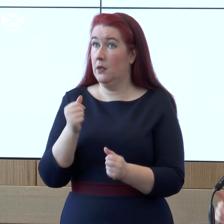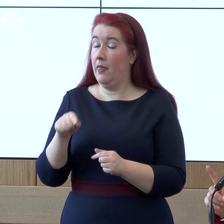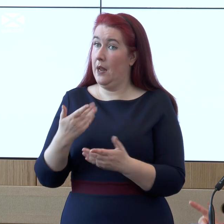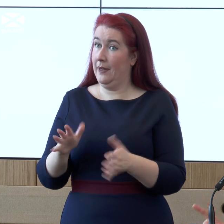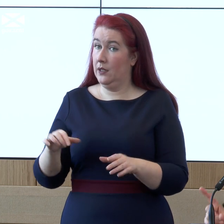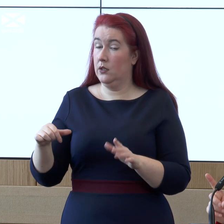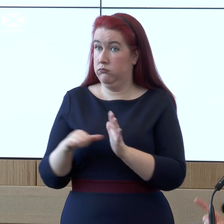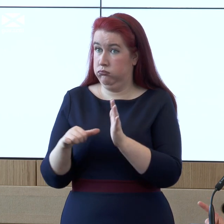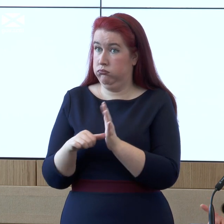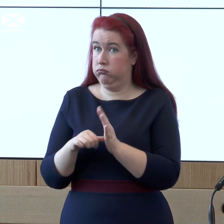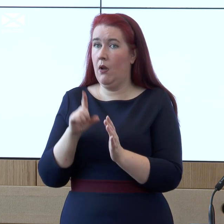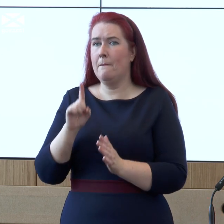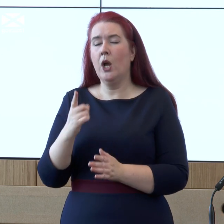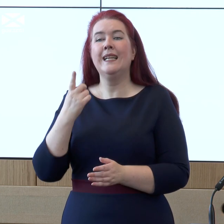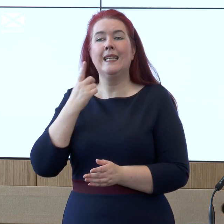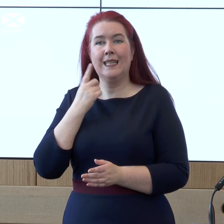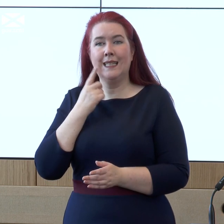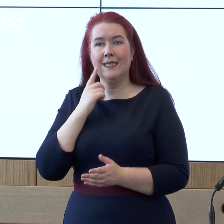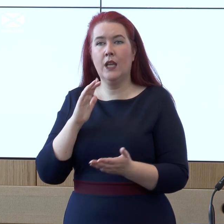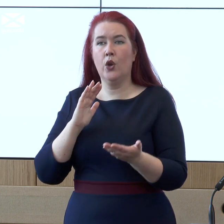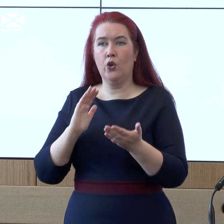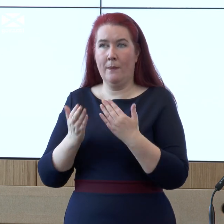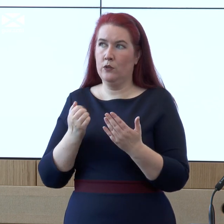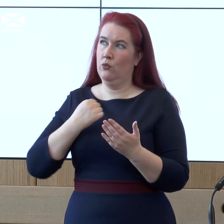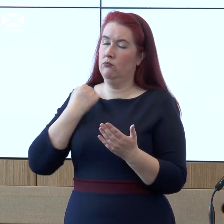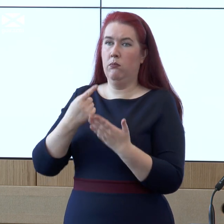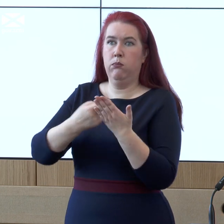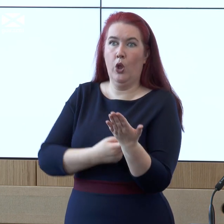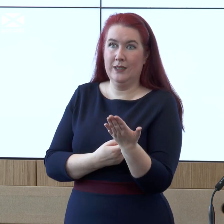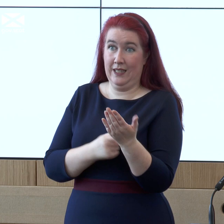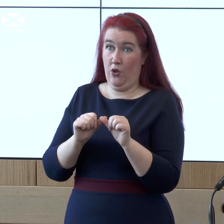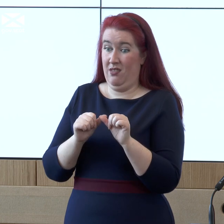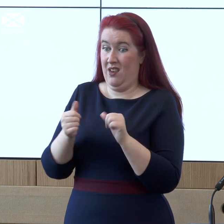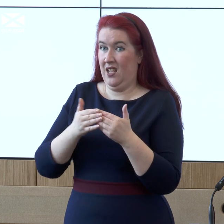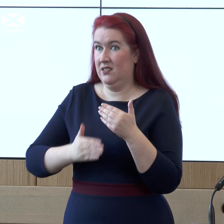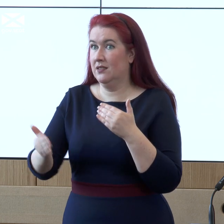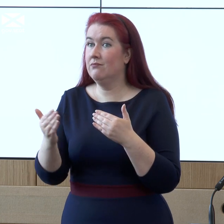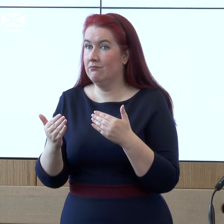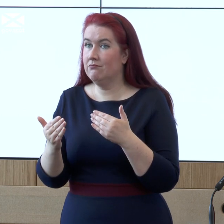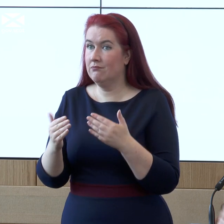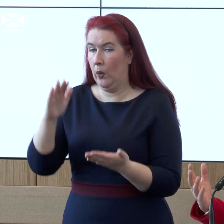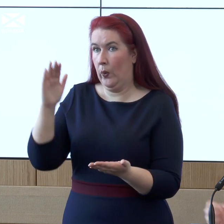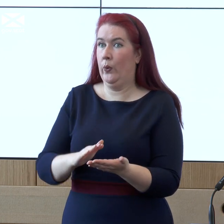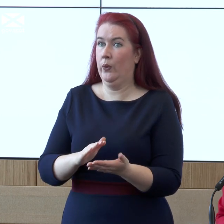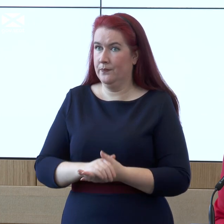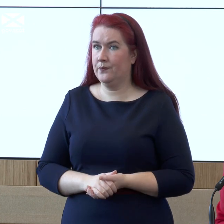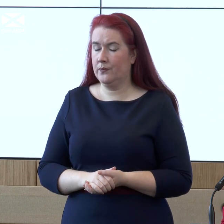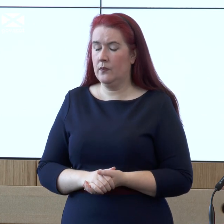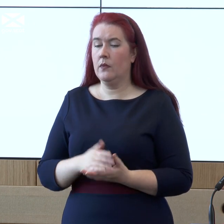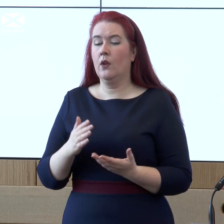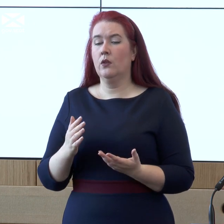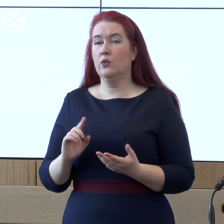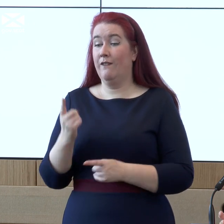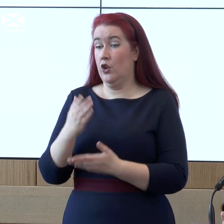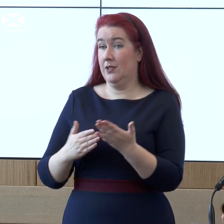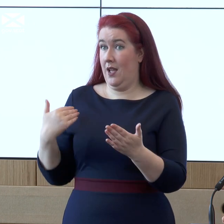but relatively easy compared to the policies we need to implement to get the next half of the way there. So over the first half of the